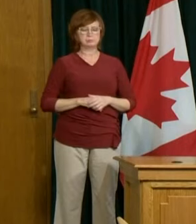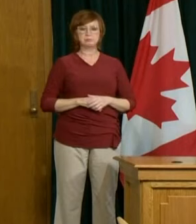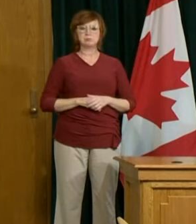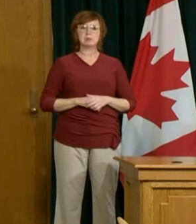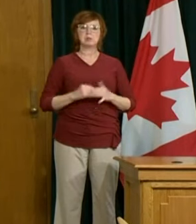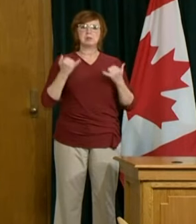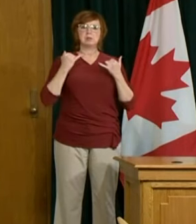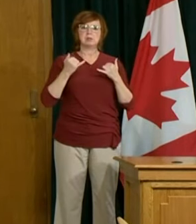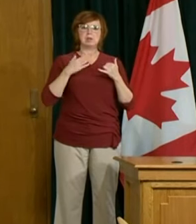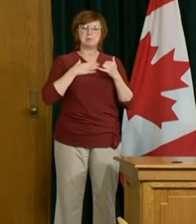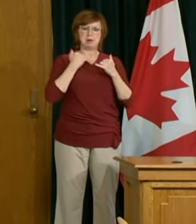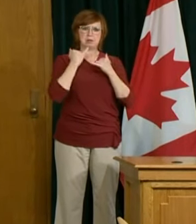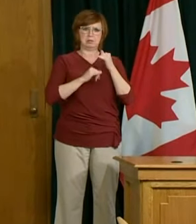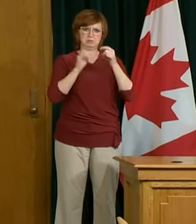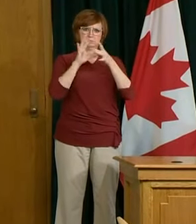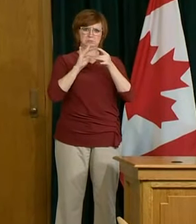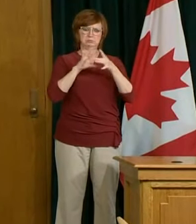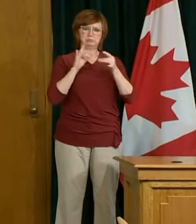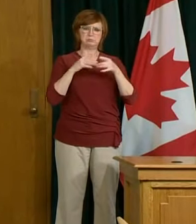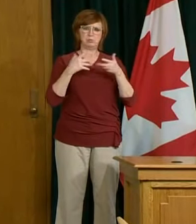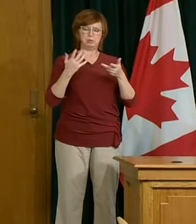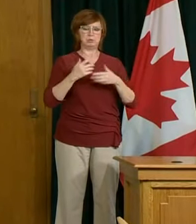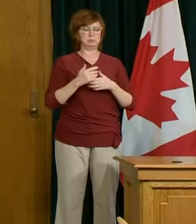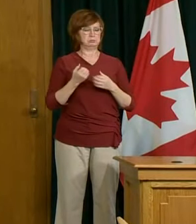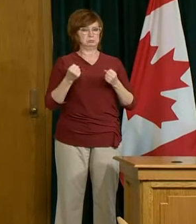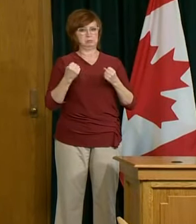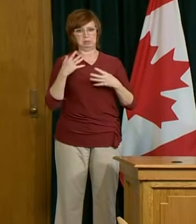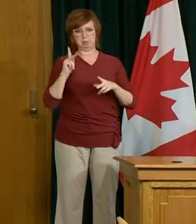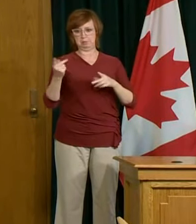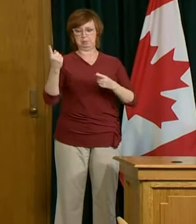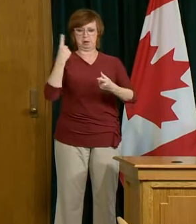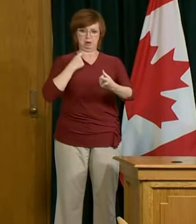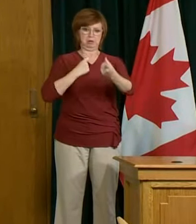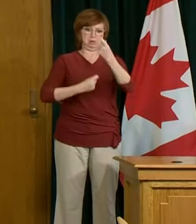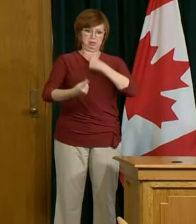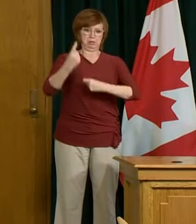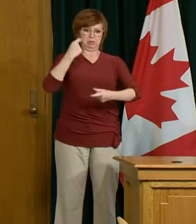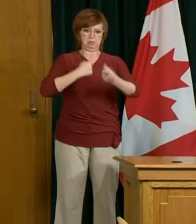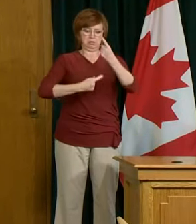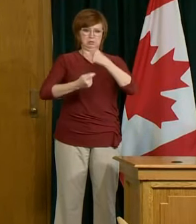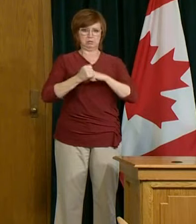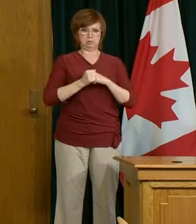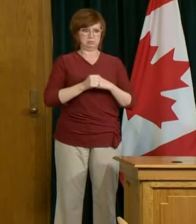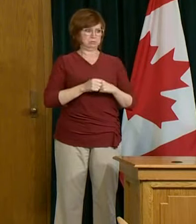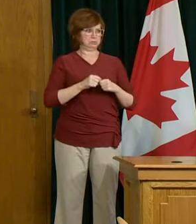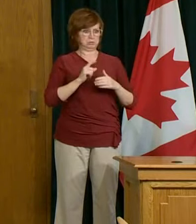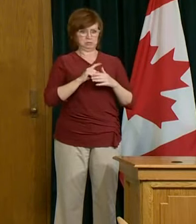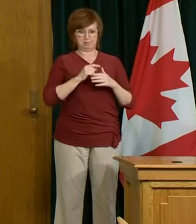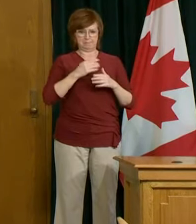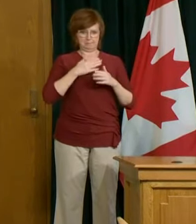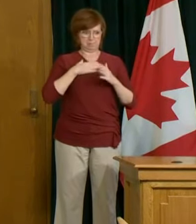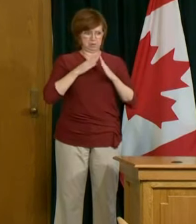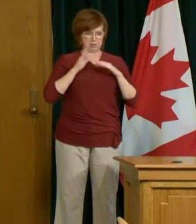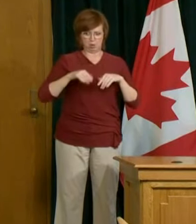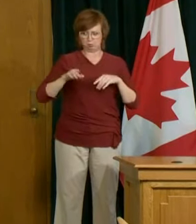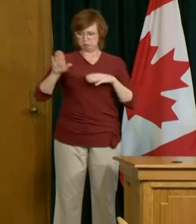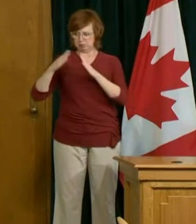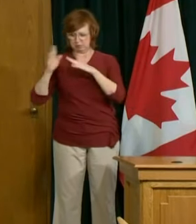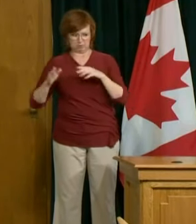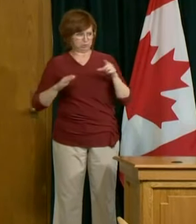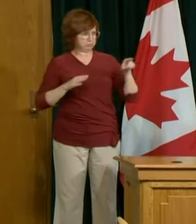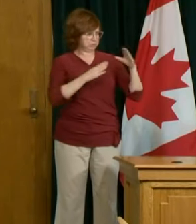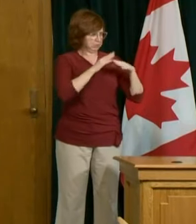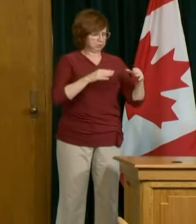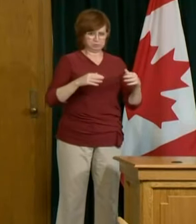wanted to talk a bit about, we get a lot of questions about the advice about extended households, and different provinces have called that as your